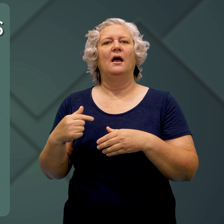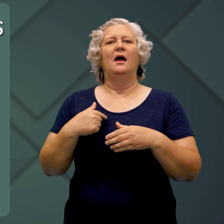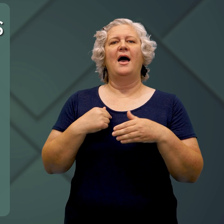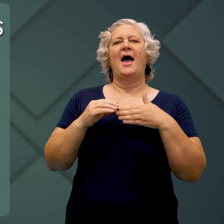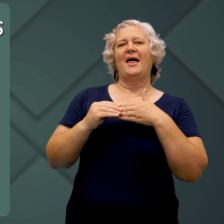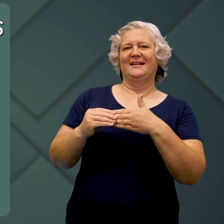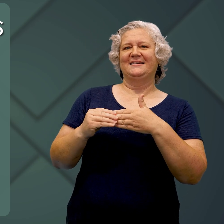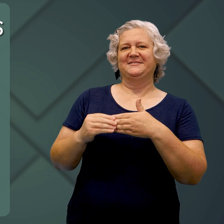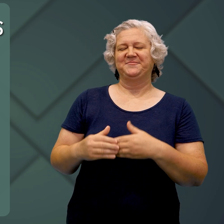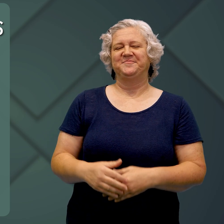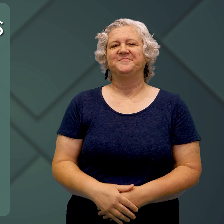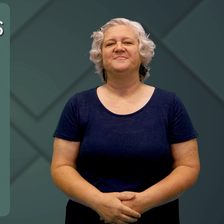lead.